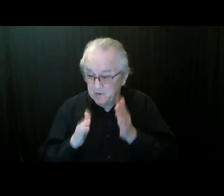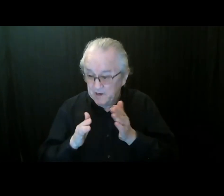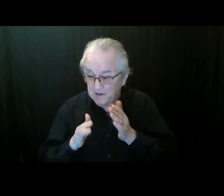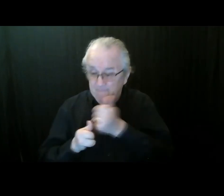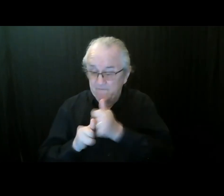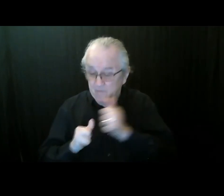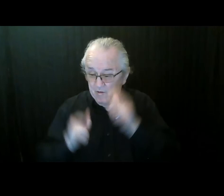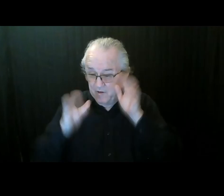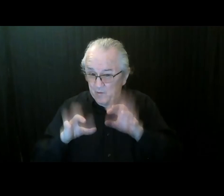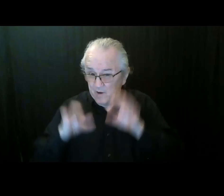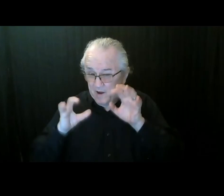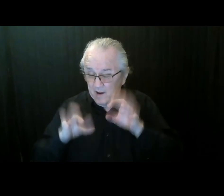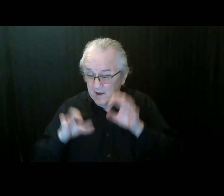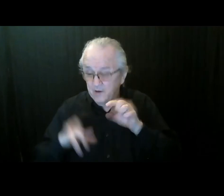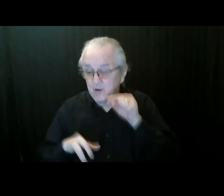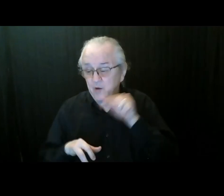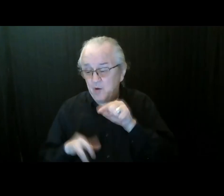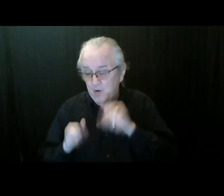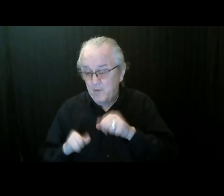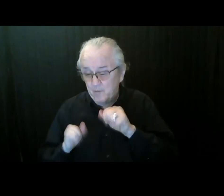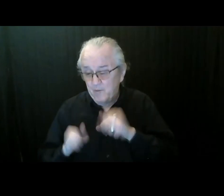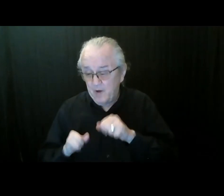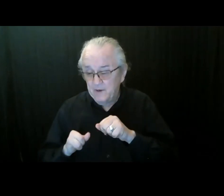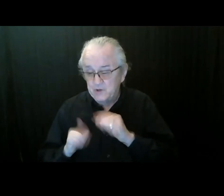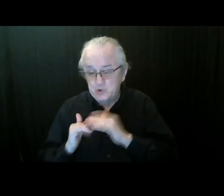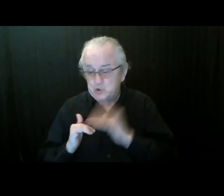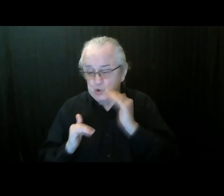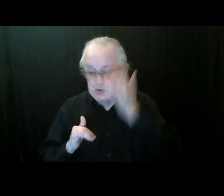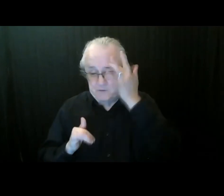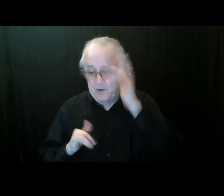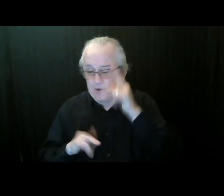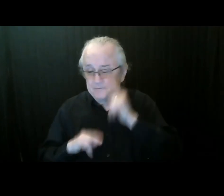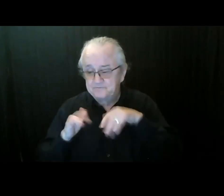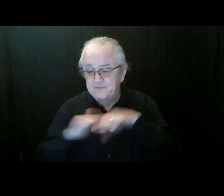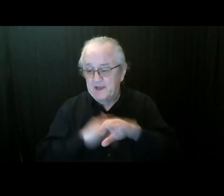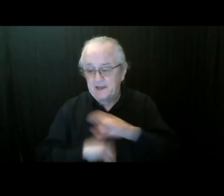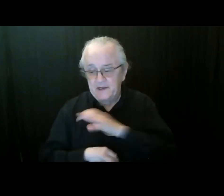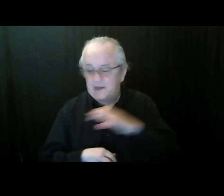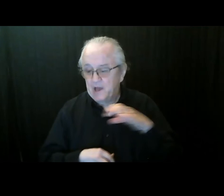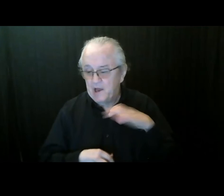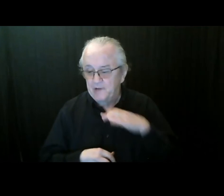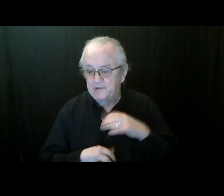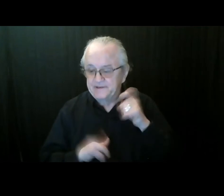rain, you are probably overqualified to run for Congress.